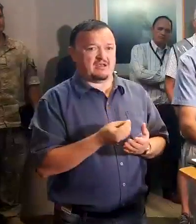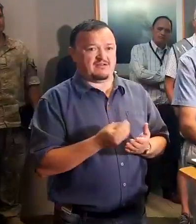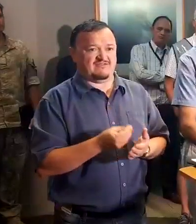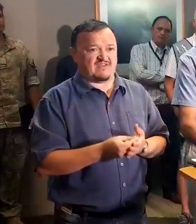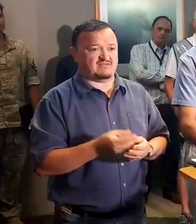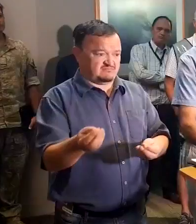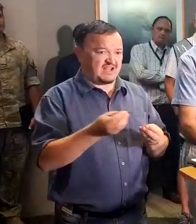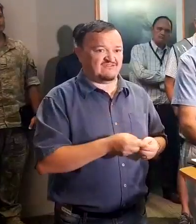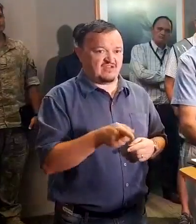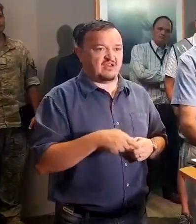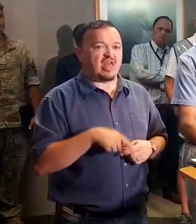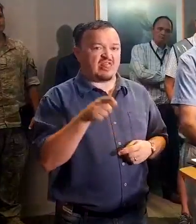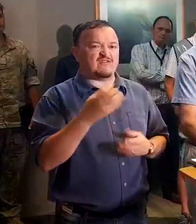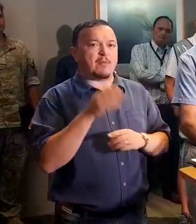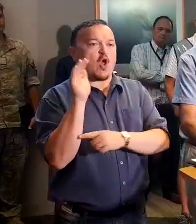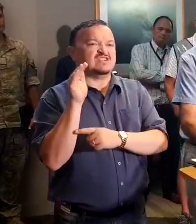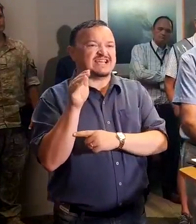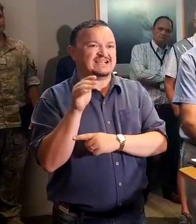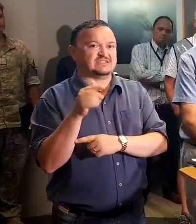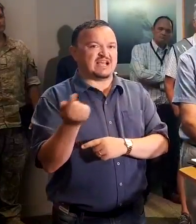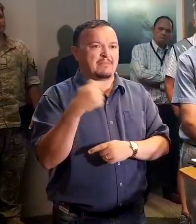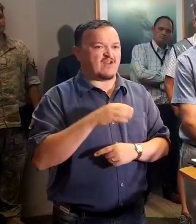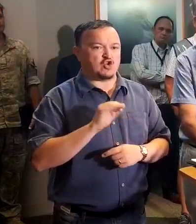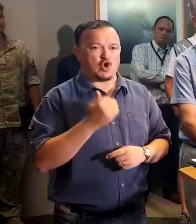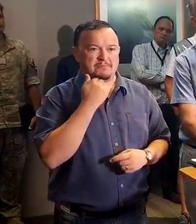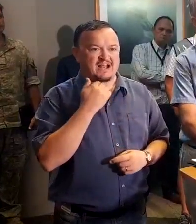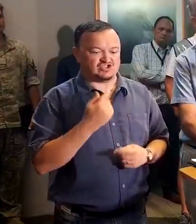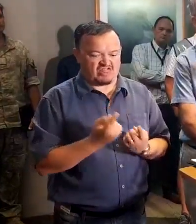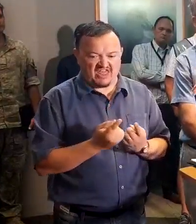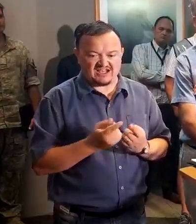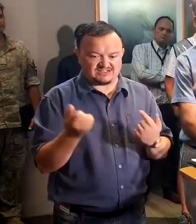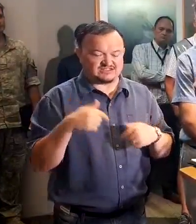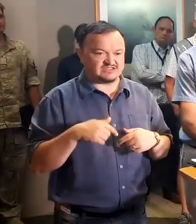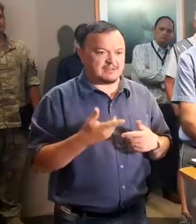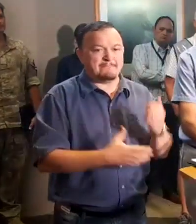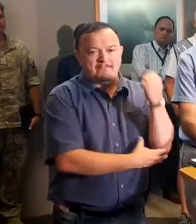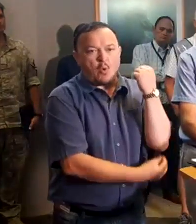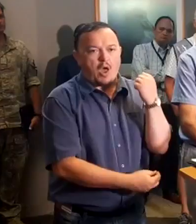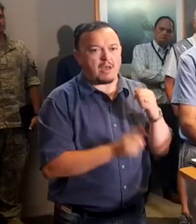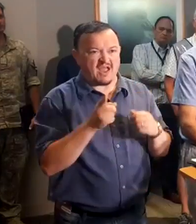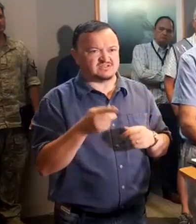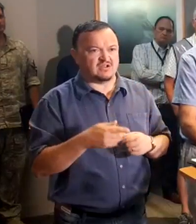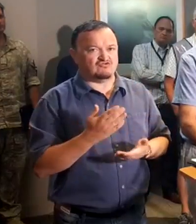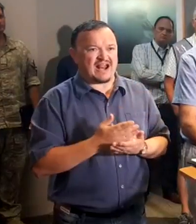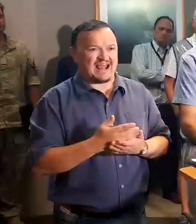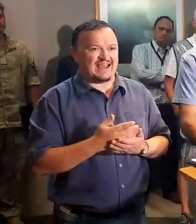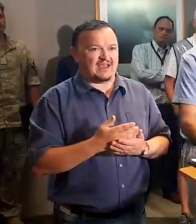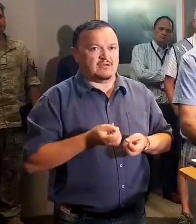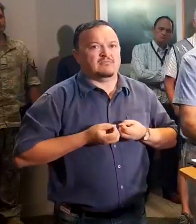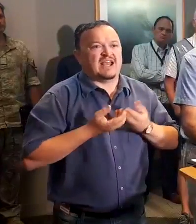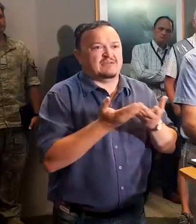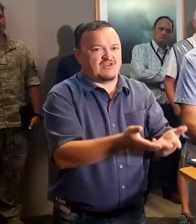They arrived in New Zealand with the shirt on their back. For that contribution coming through to help people in our community